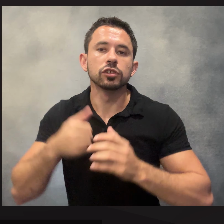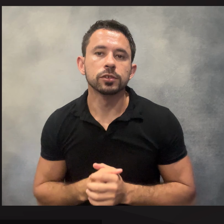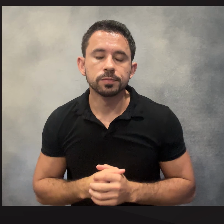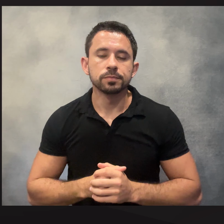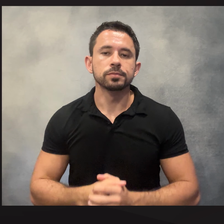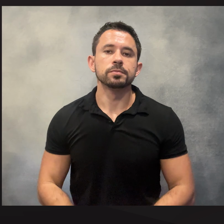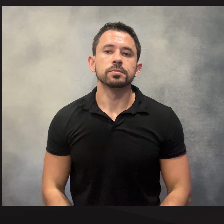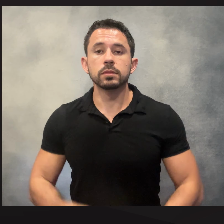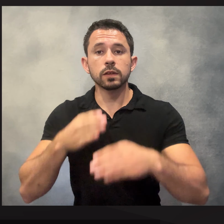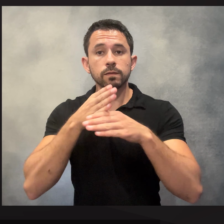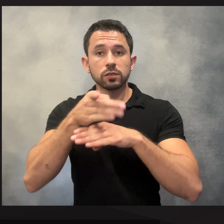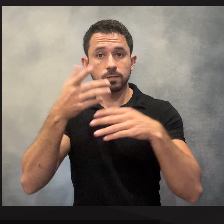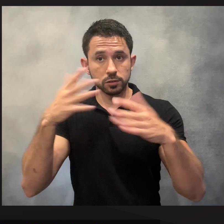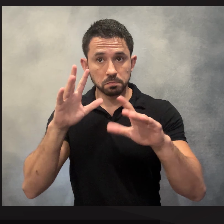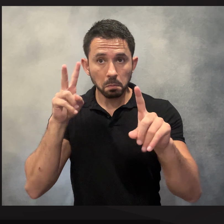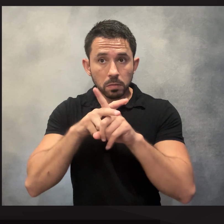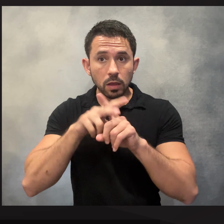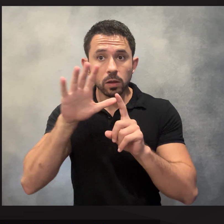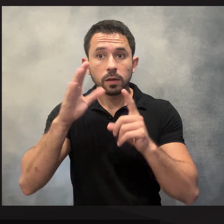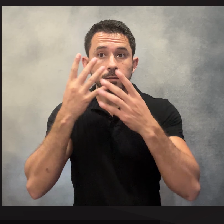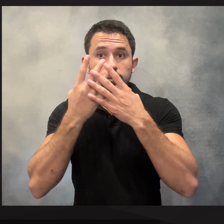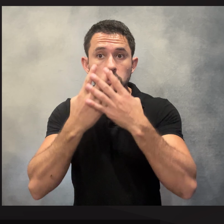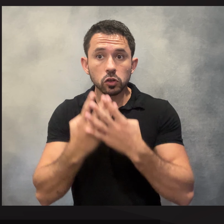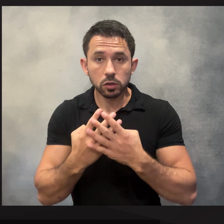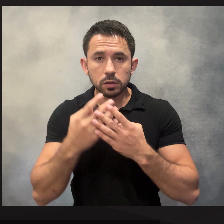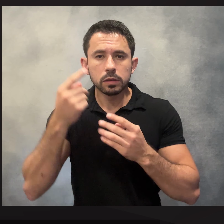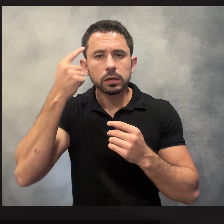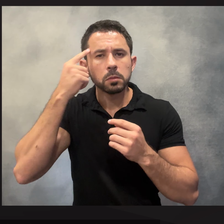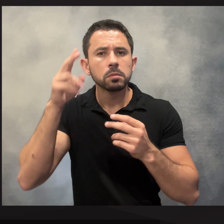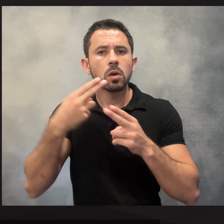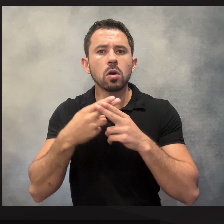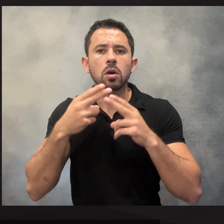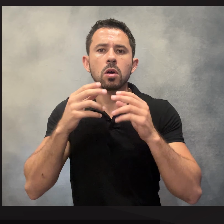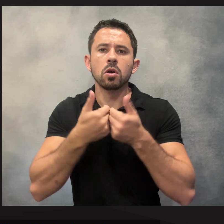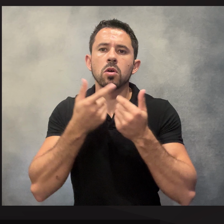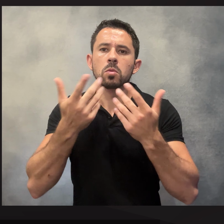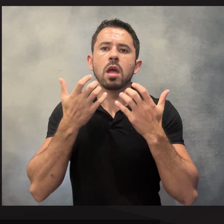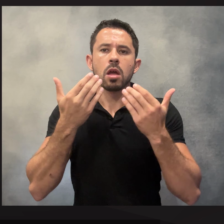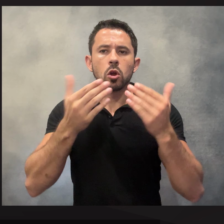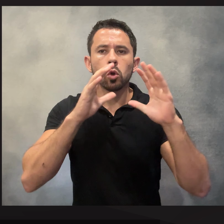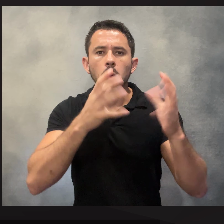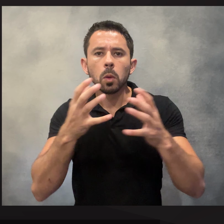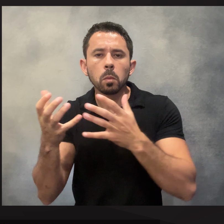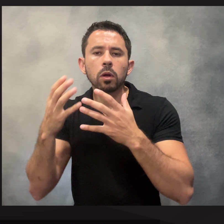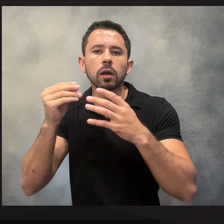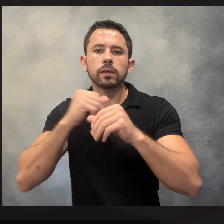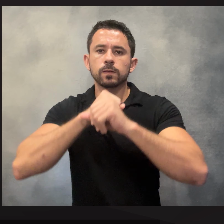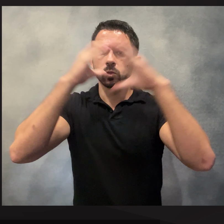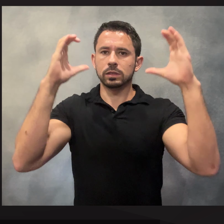After you've applied your filter, think about how you want to group and visualize your data.